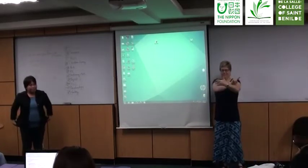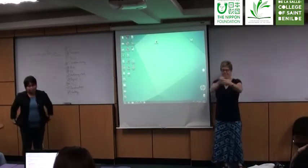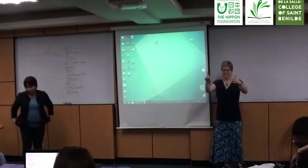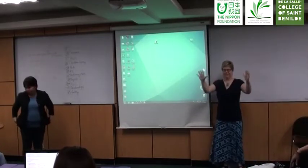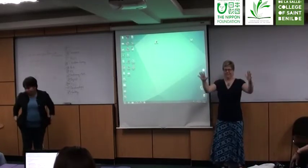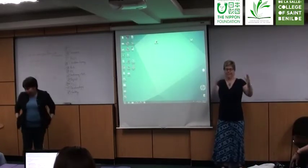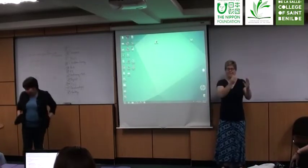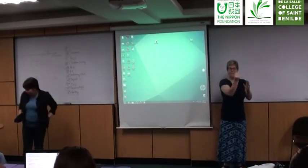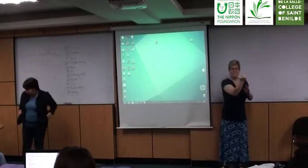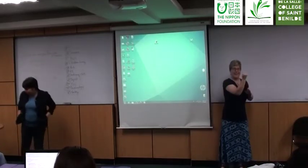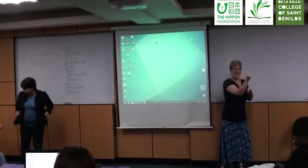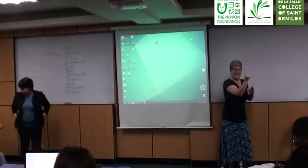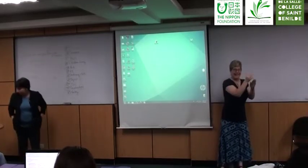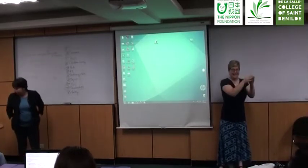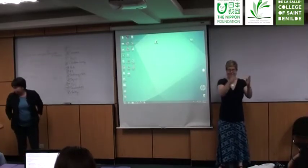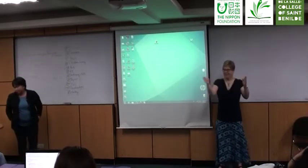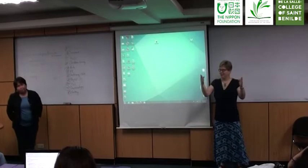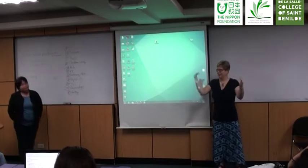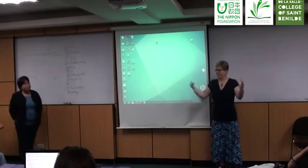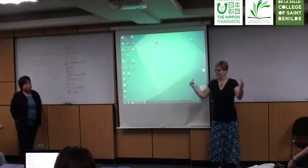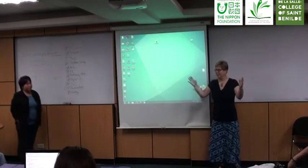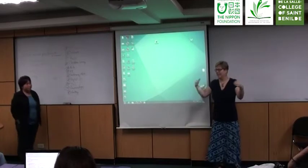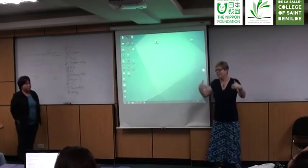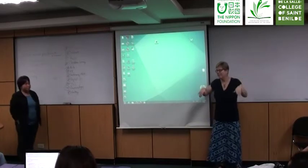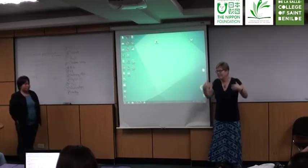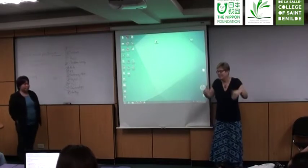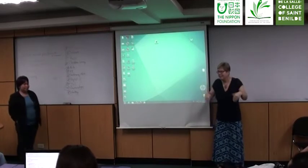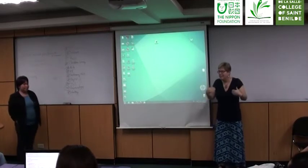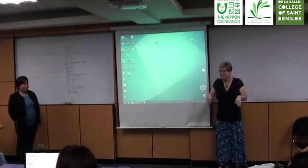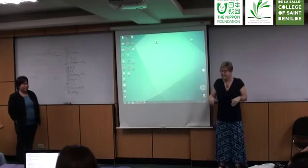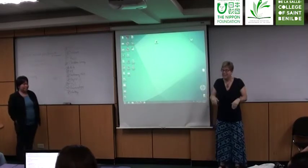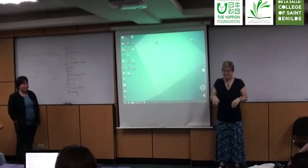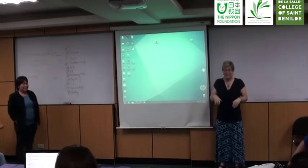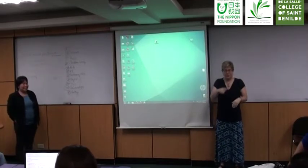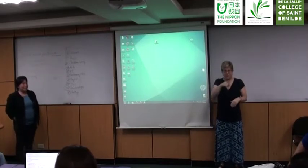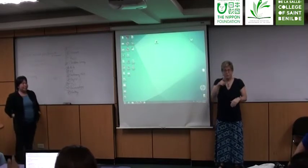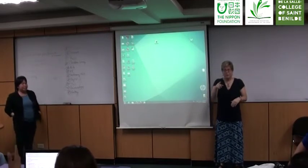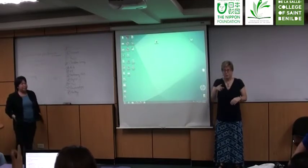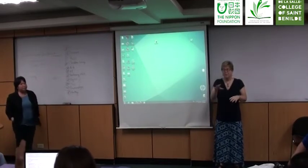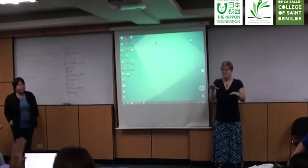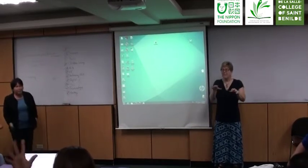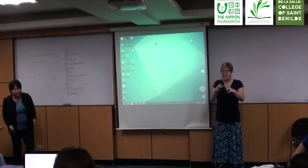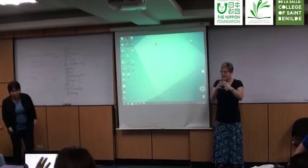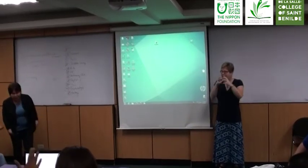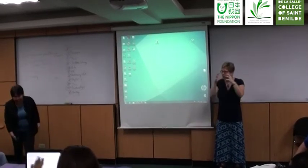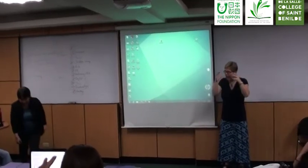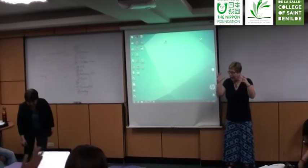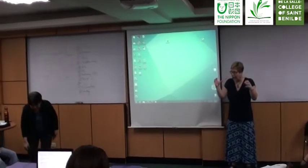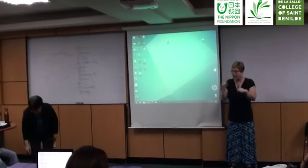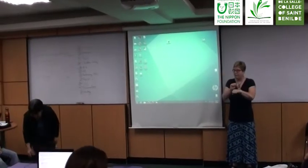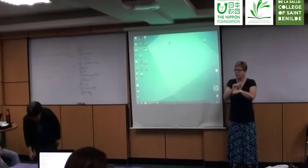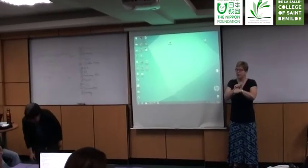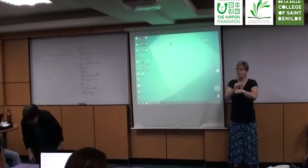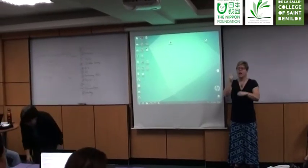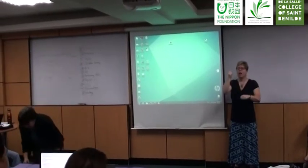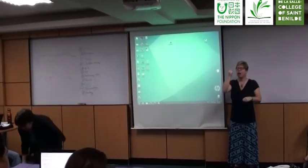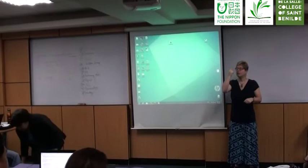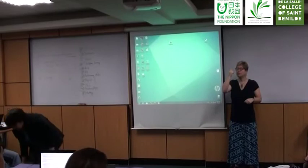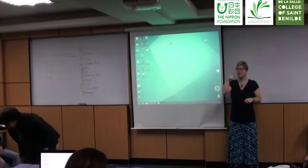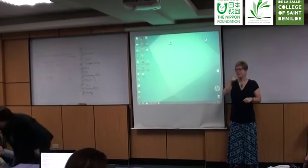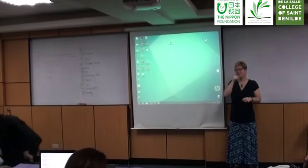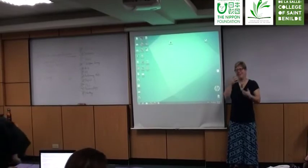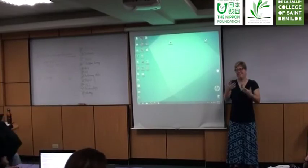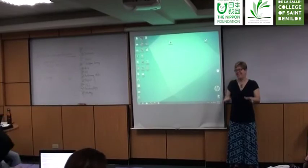So, looking at the whole week, from Monday to today, guys, we've done a lot of